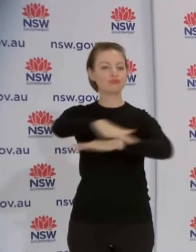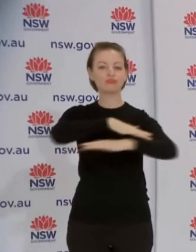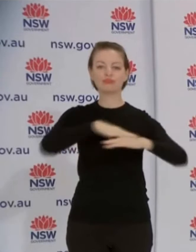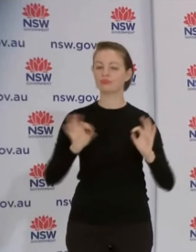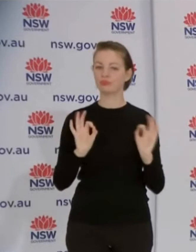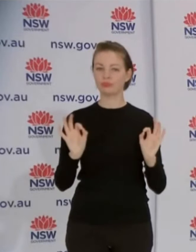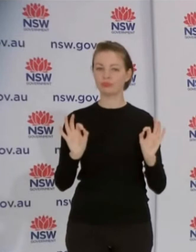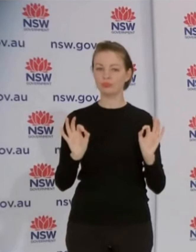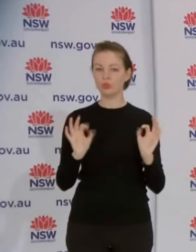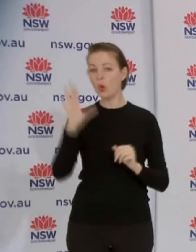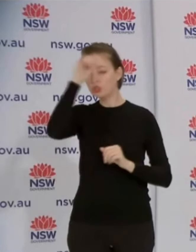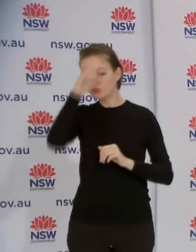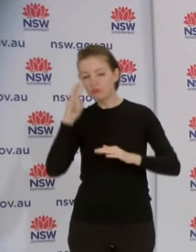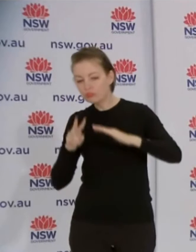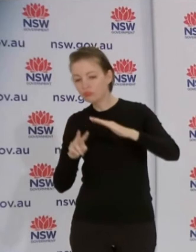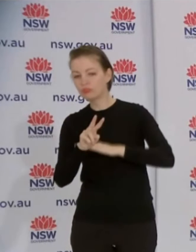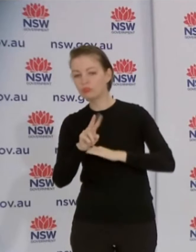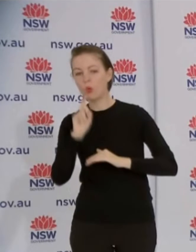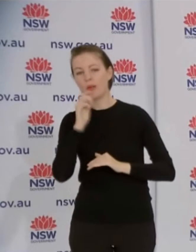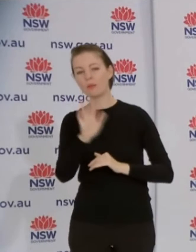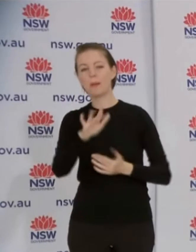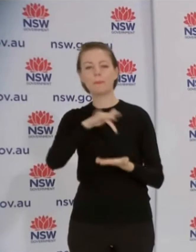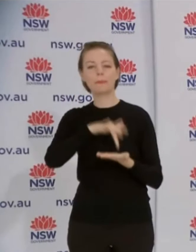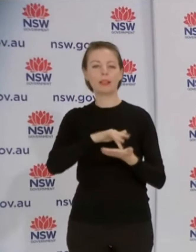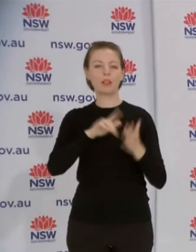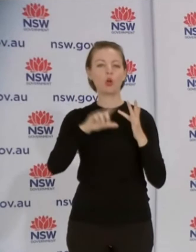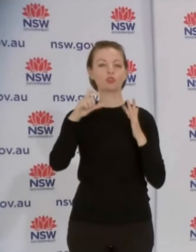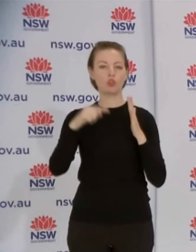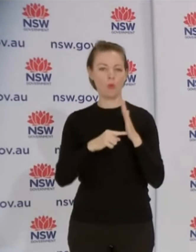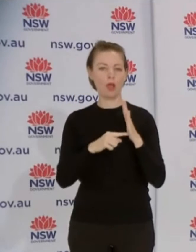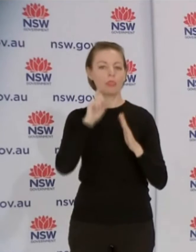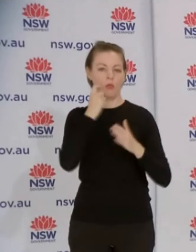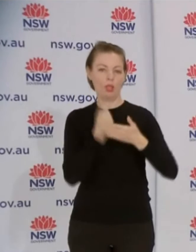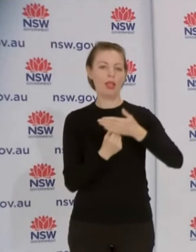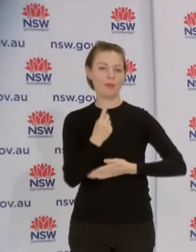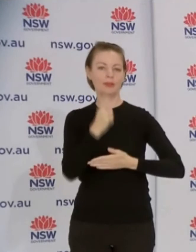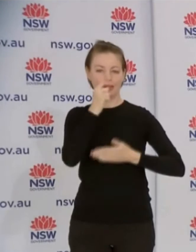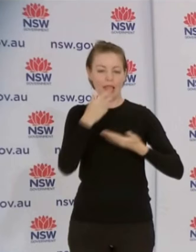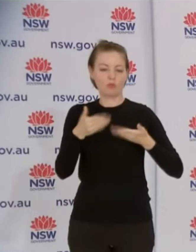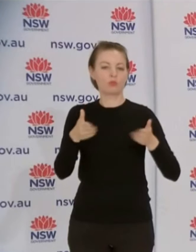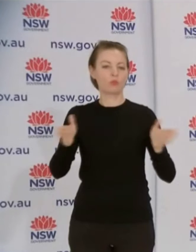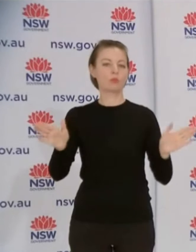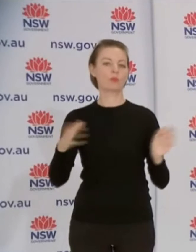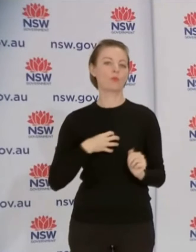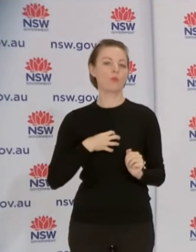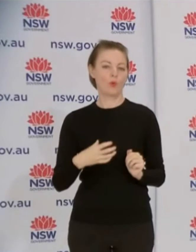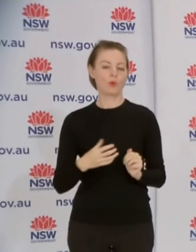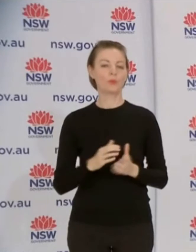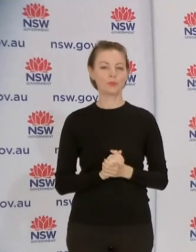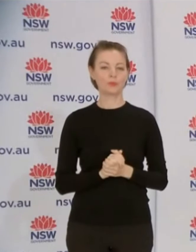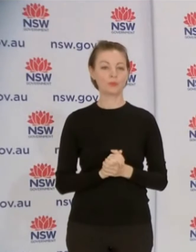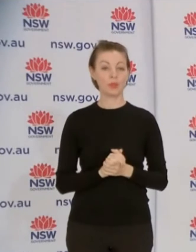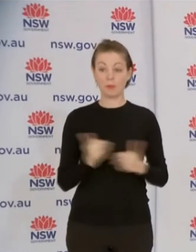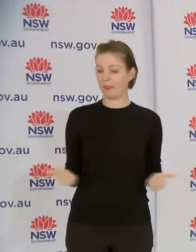middle of October, but I just want to stress to everybody, you have time now to go forward and get a vaccine. There